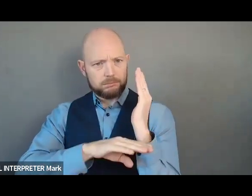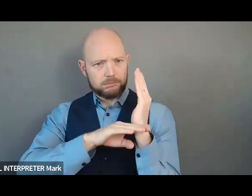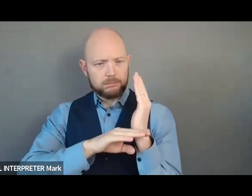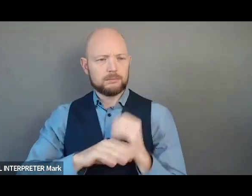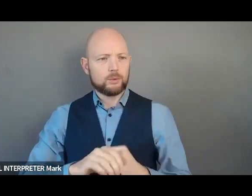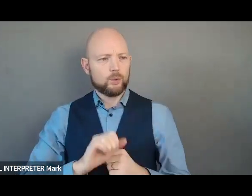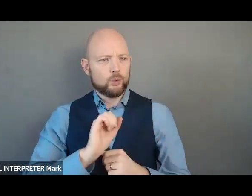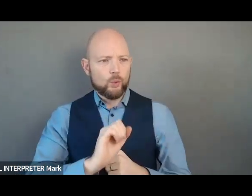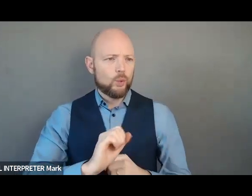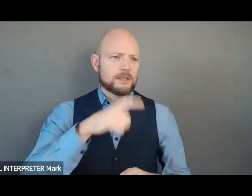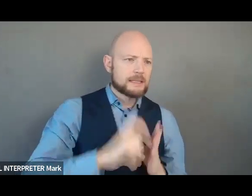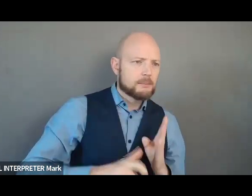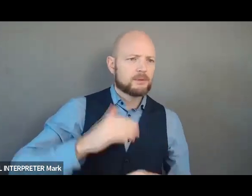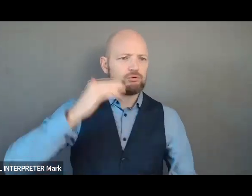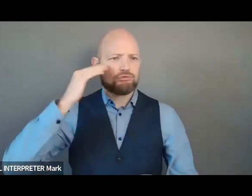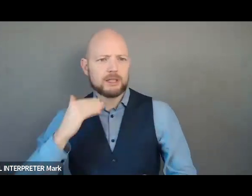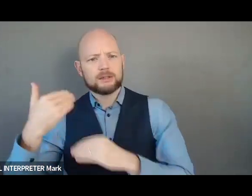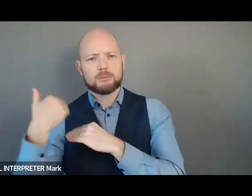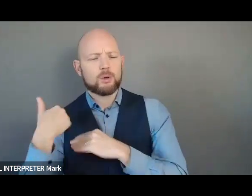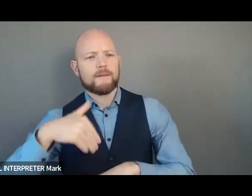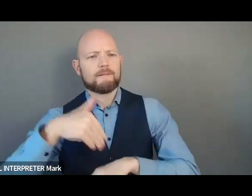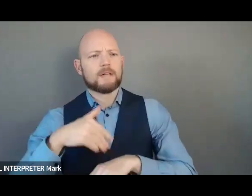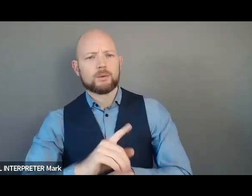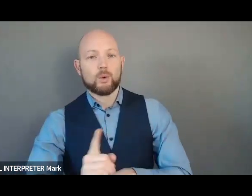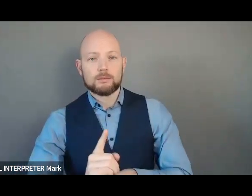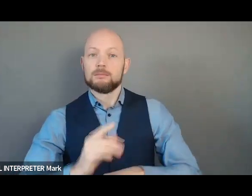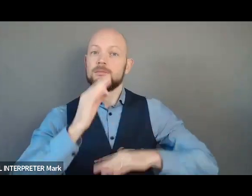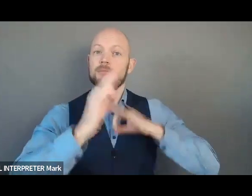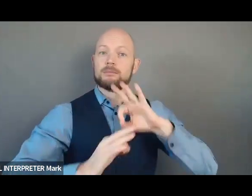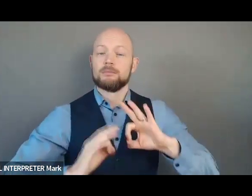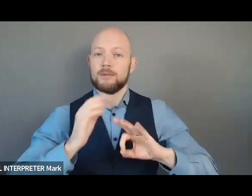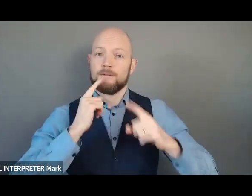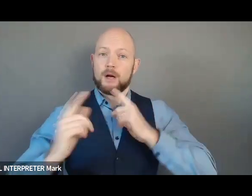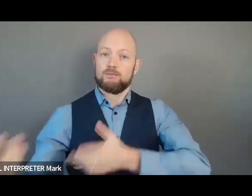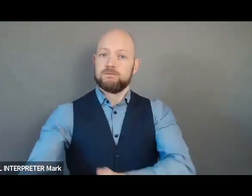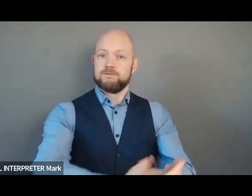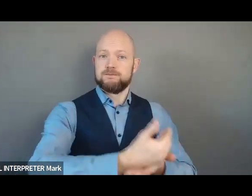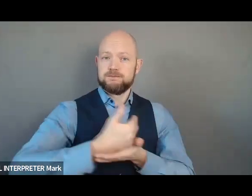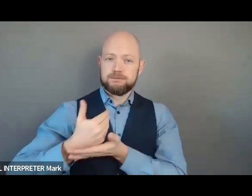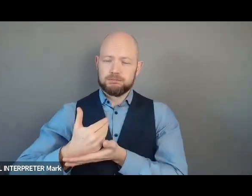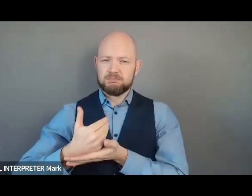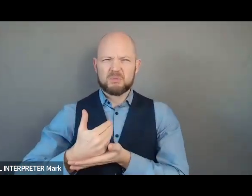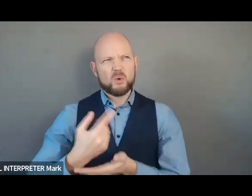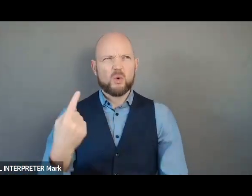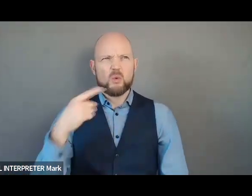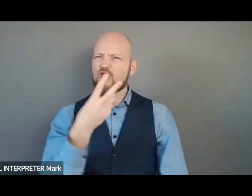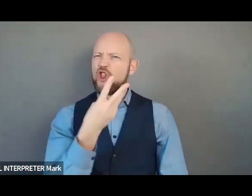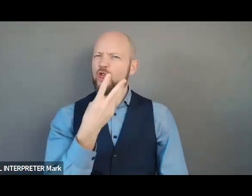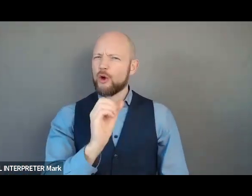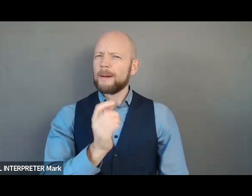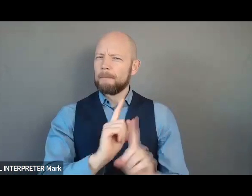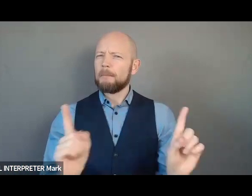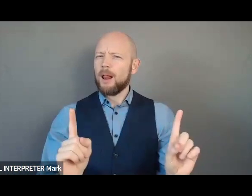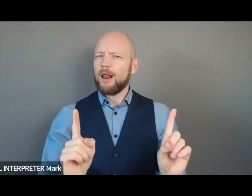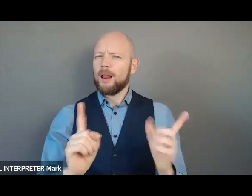in each of them. And then once we got those surveys, so we had about 130 participants from across